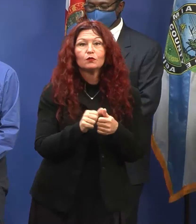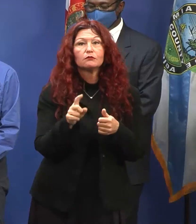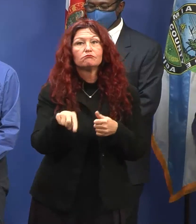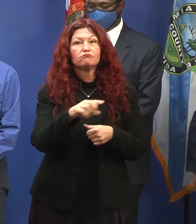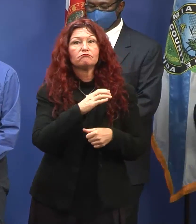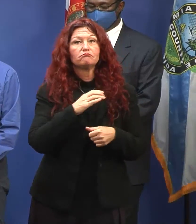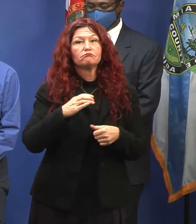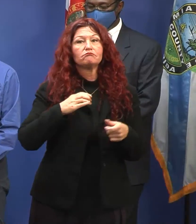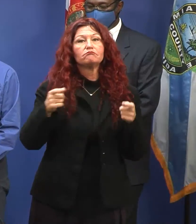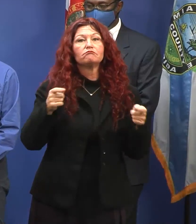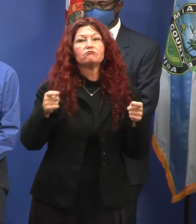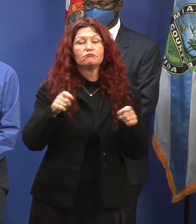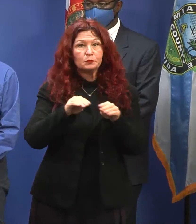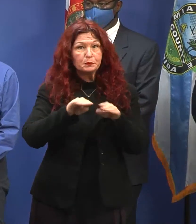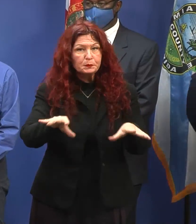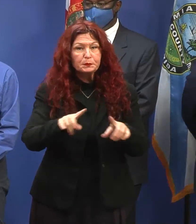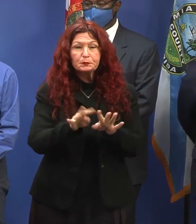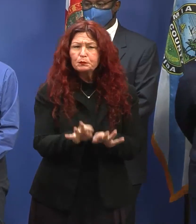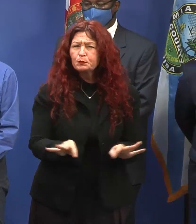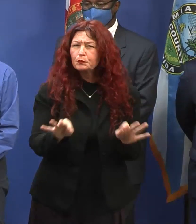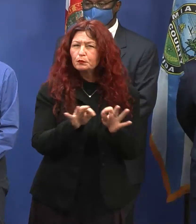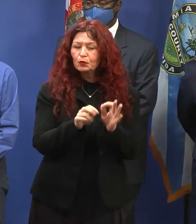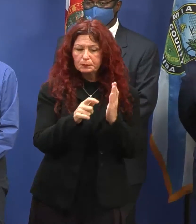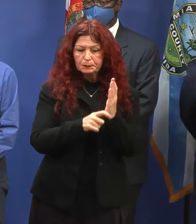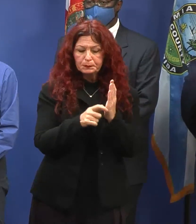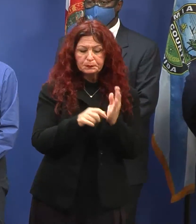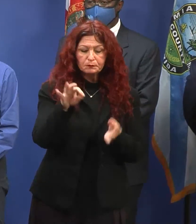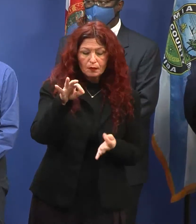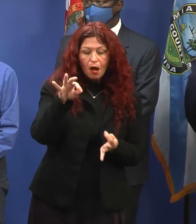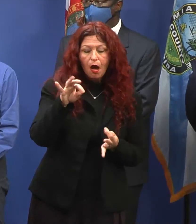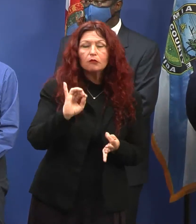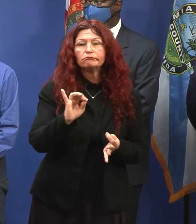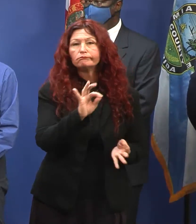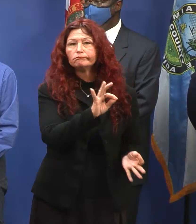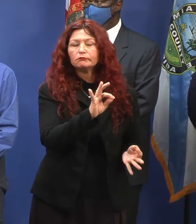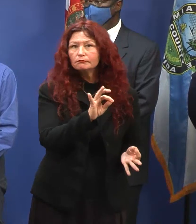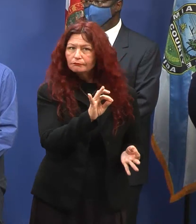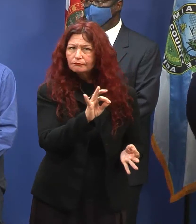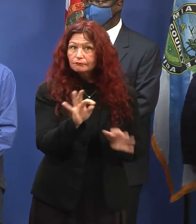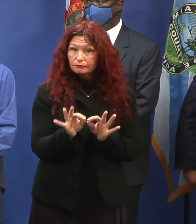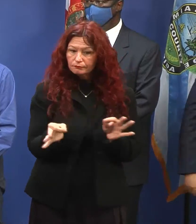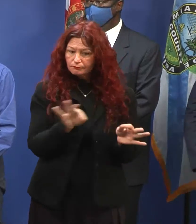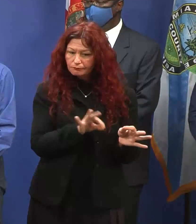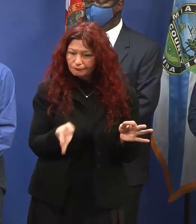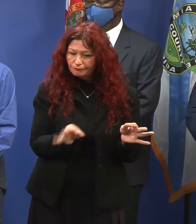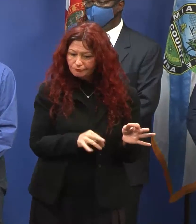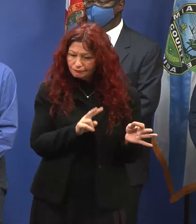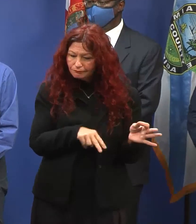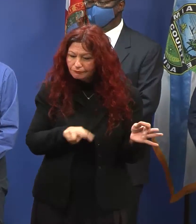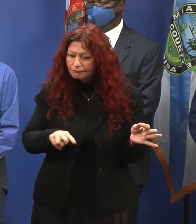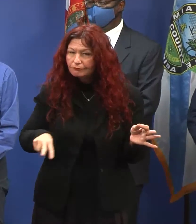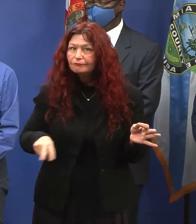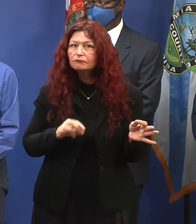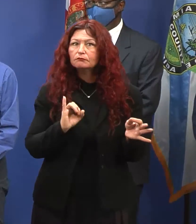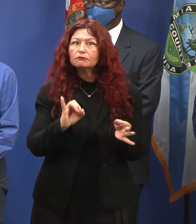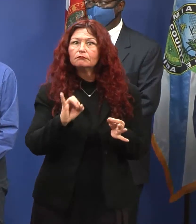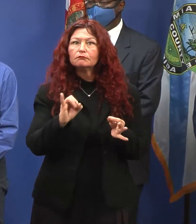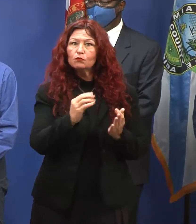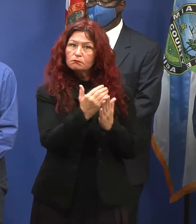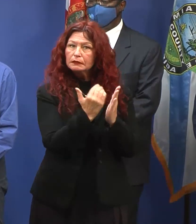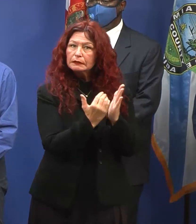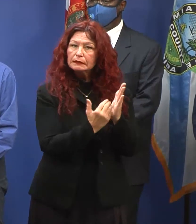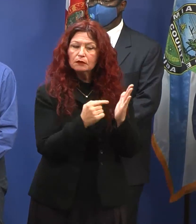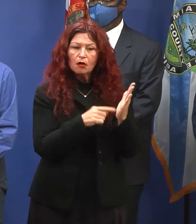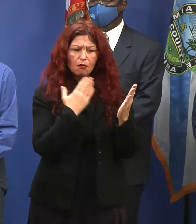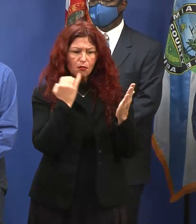is that you need to read it and understand the different things of needs that you could have or that you may need.